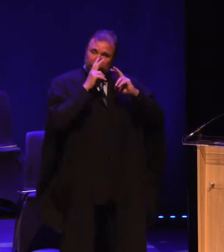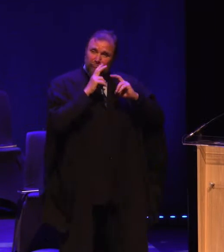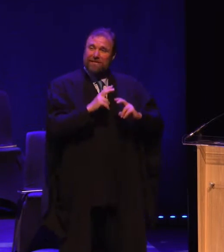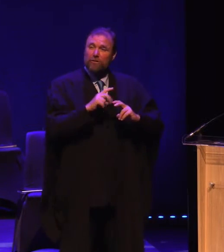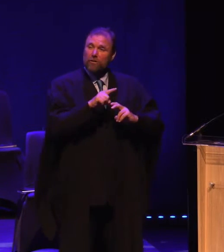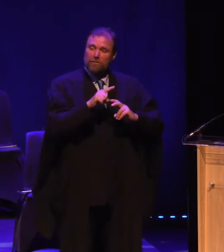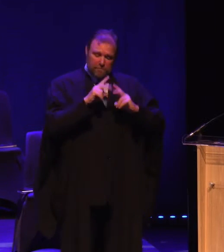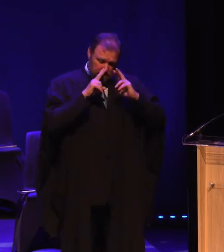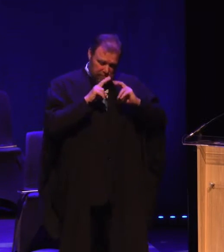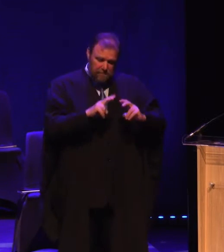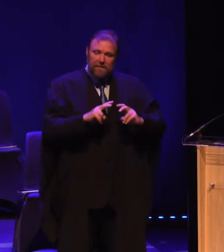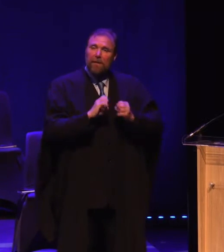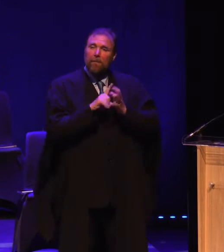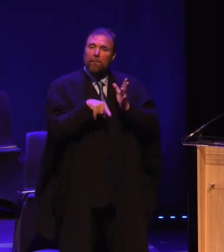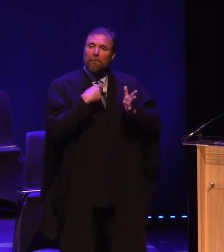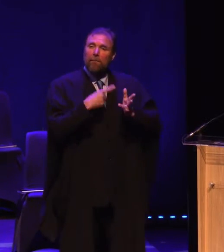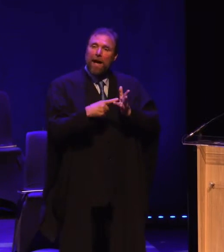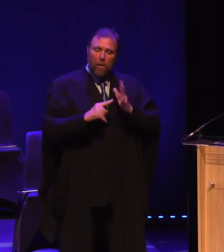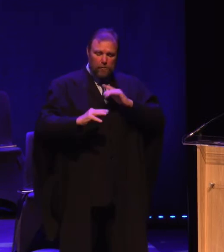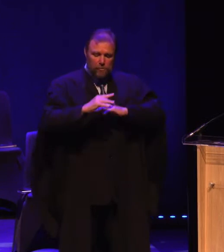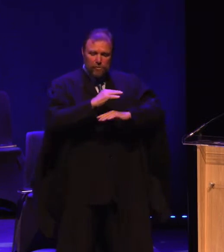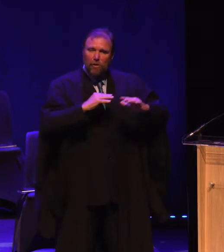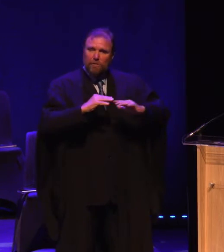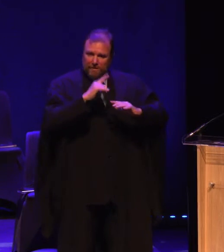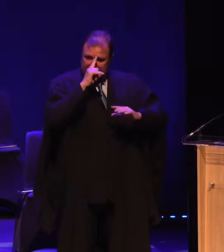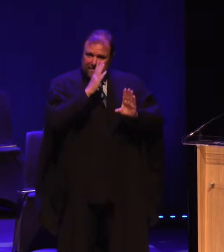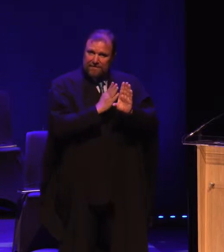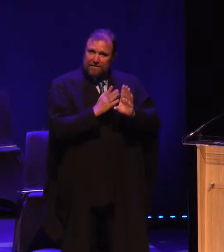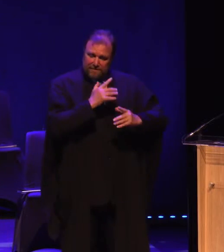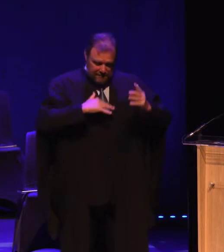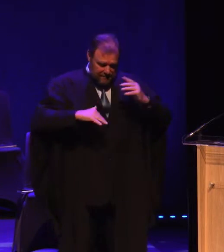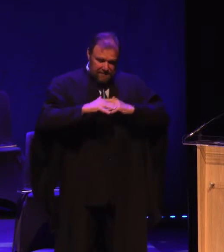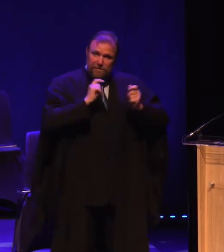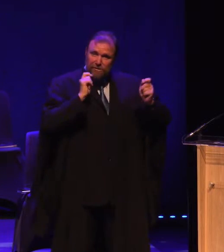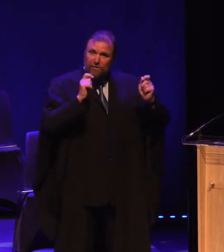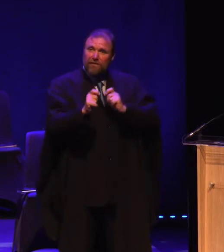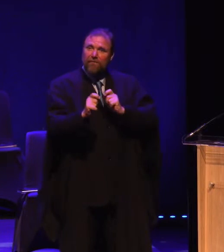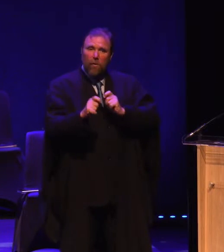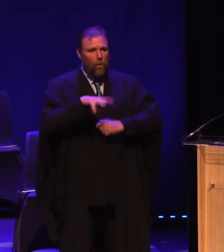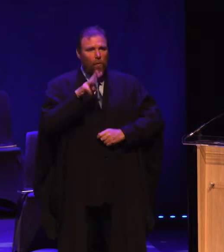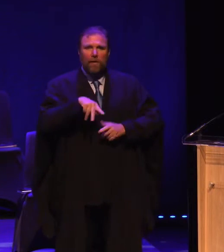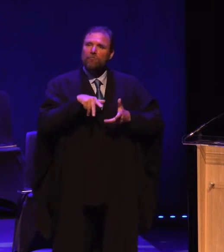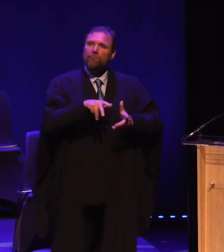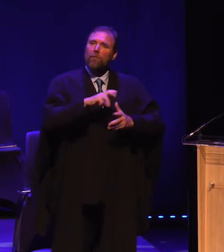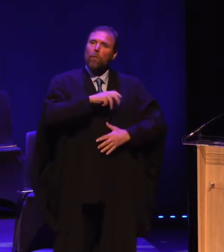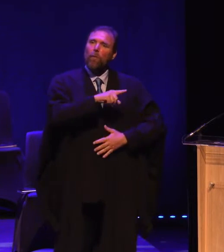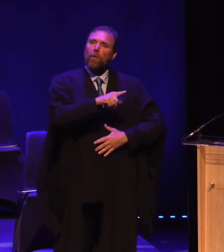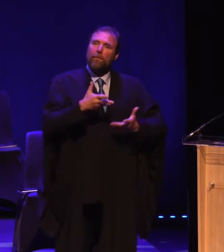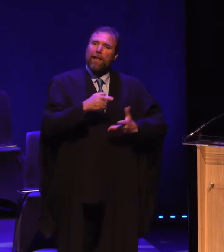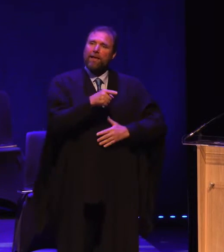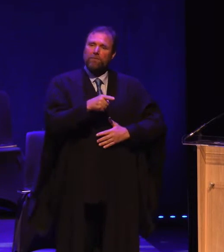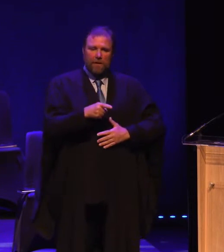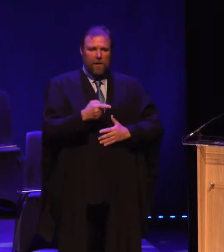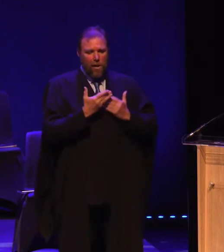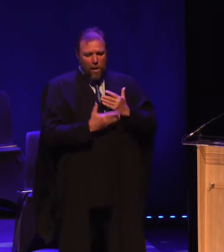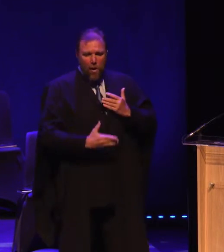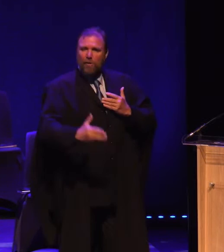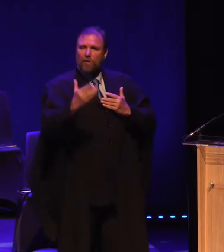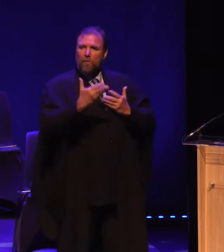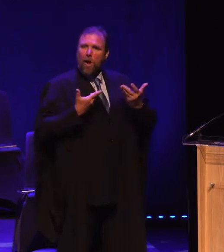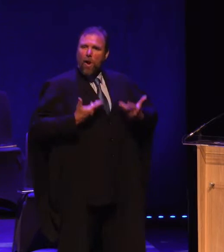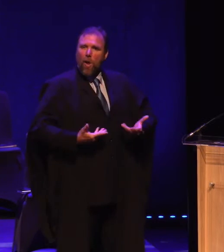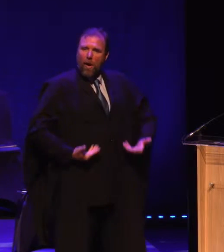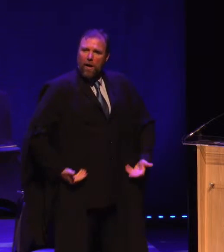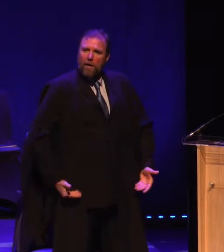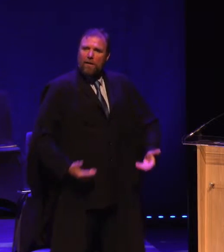to study the biopsychosocial changes of Welsh professional rugby union players with long-term lower limb injuries in their